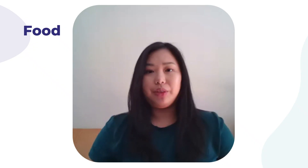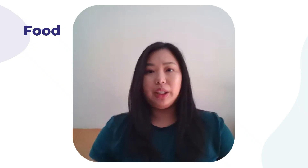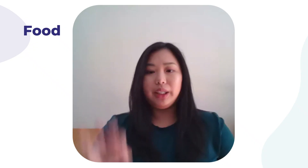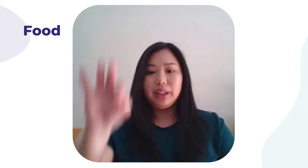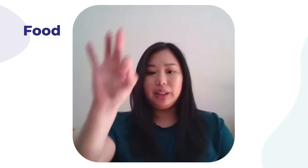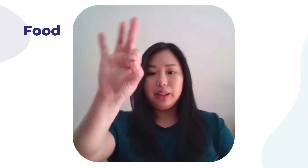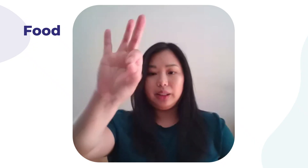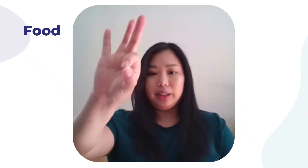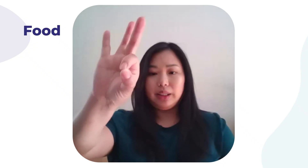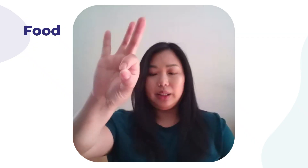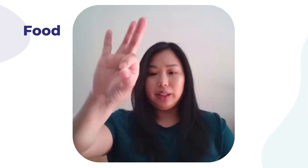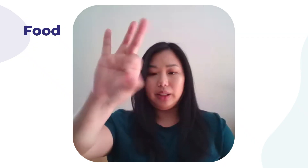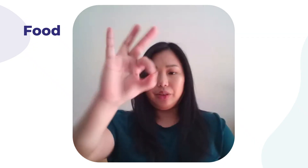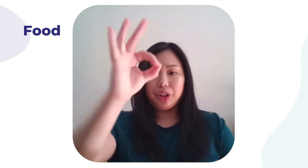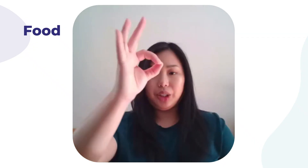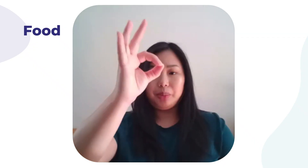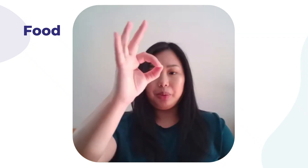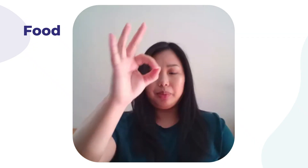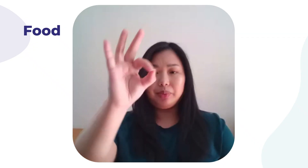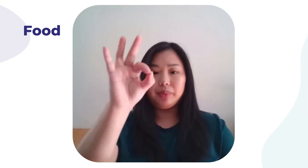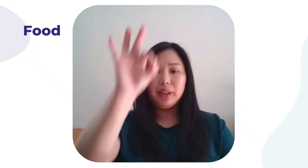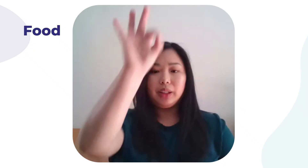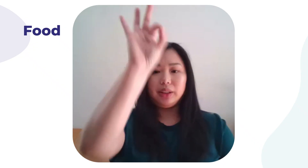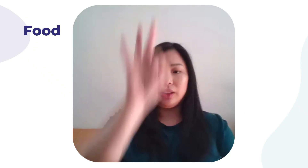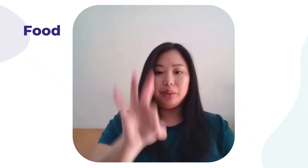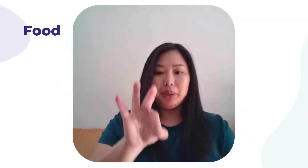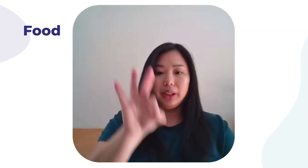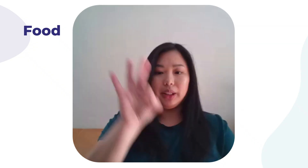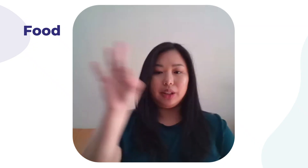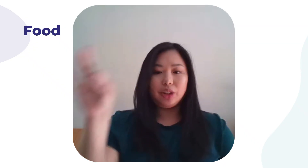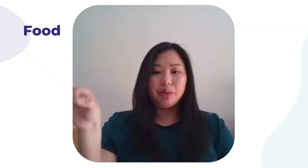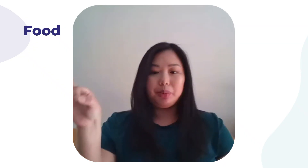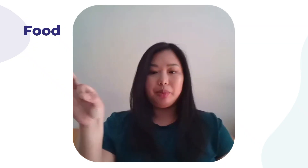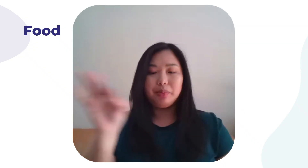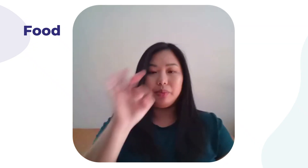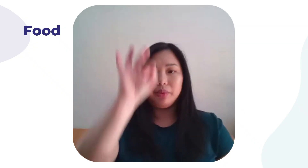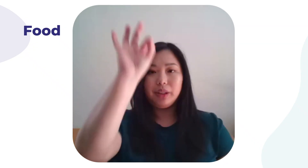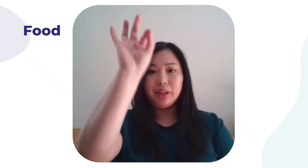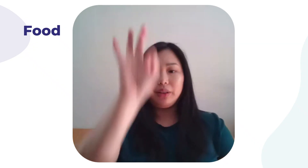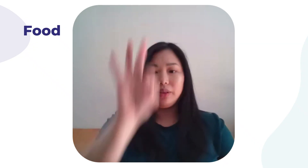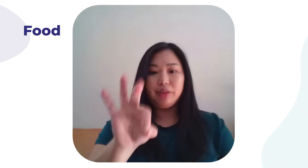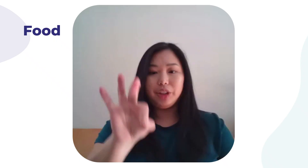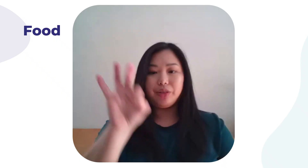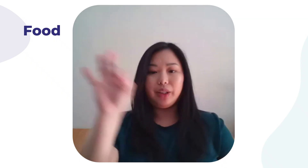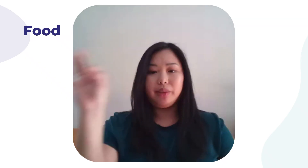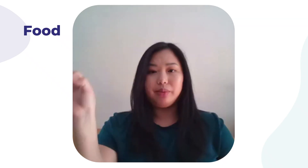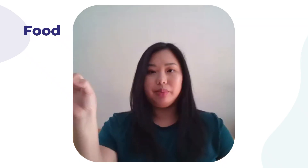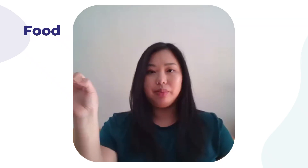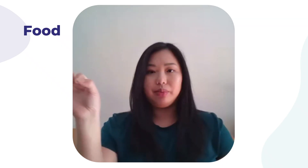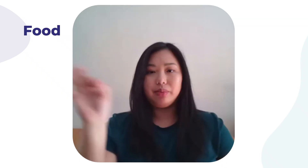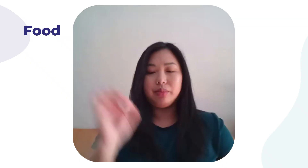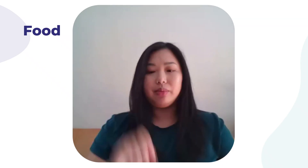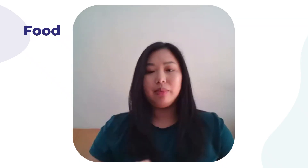French fry, F shape, dip in the ketchup. French fry.